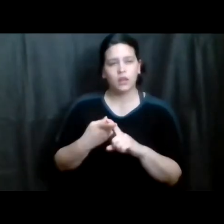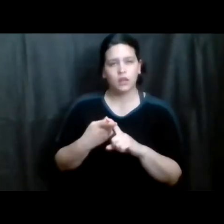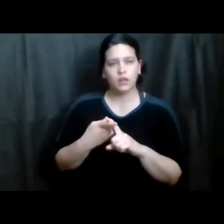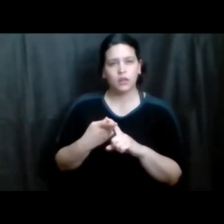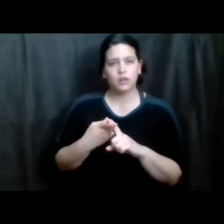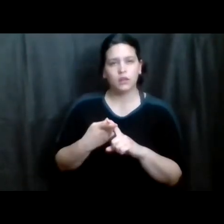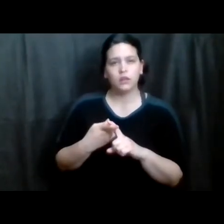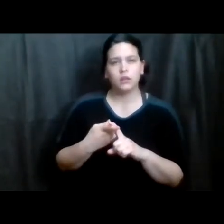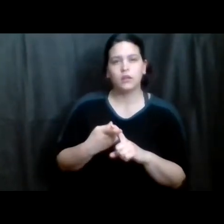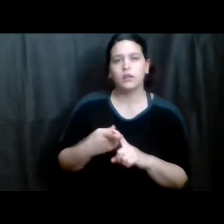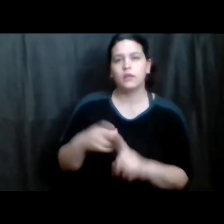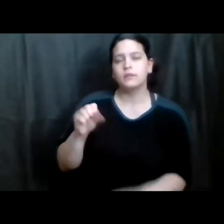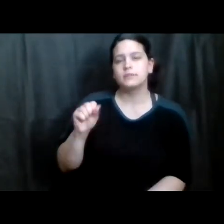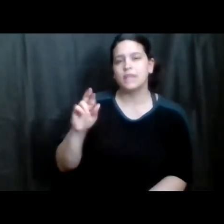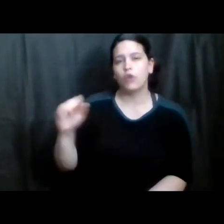Marie,